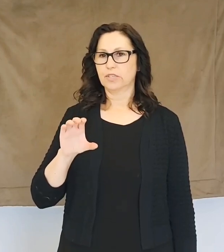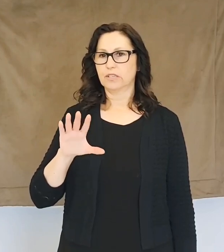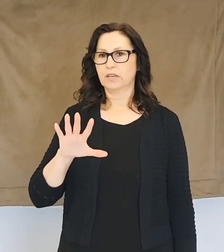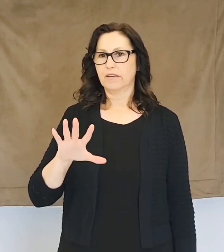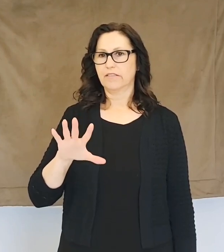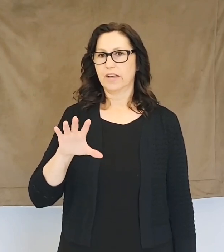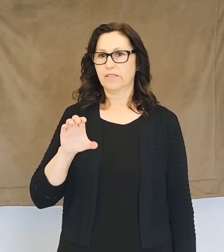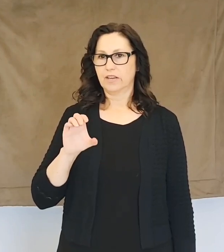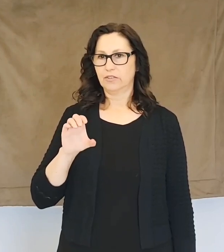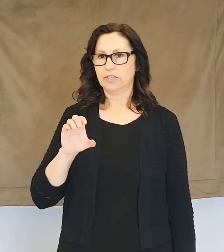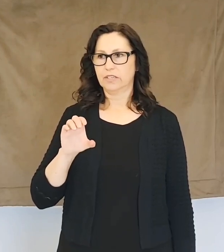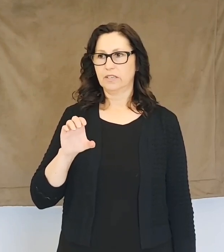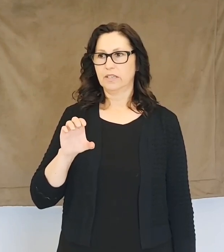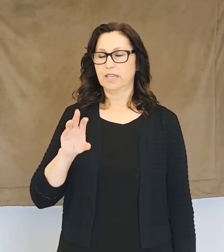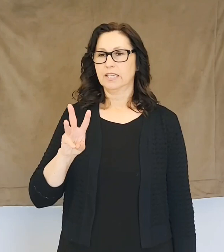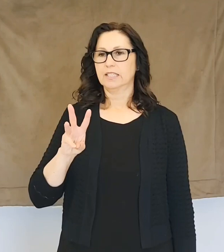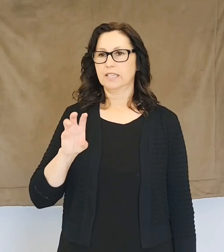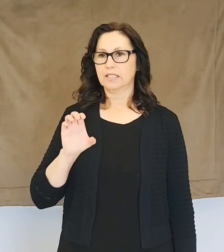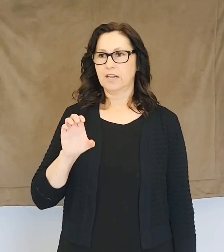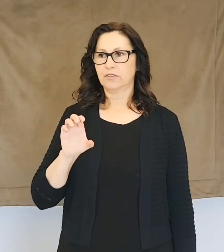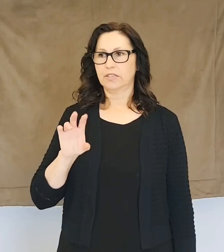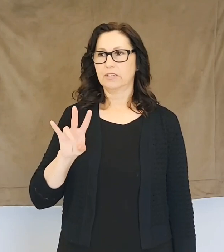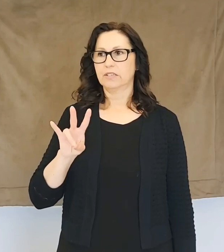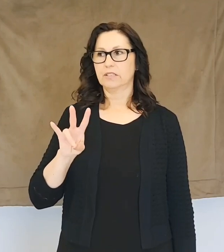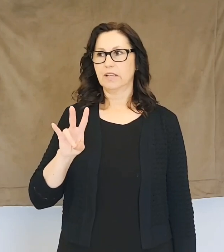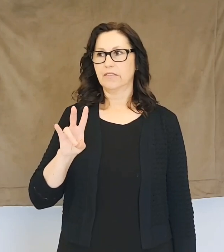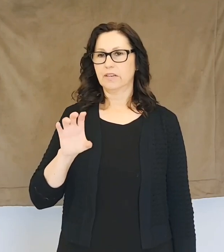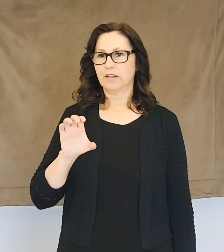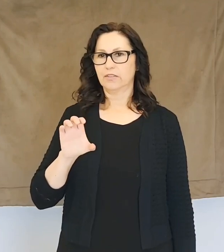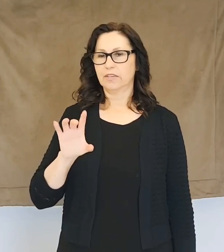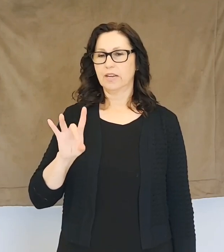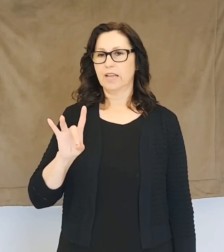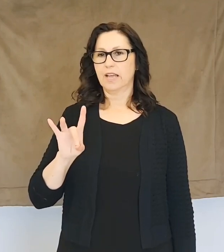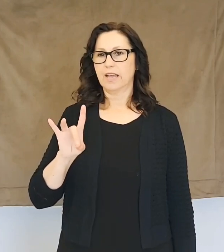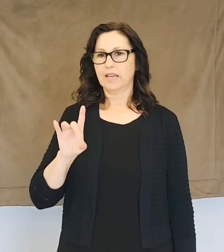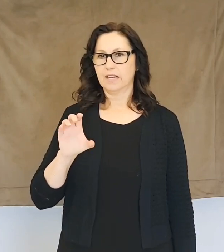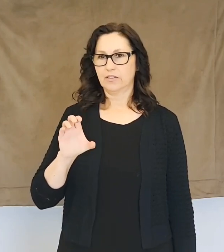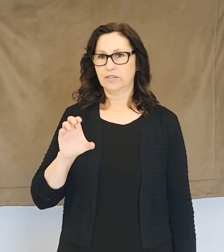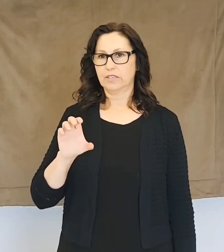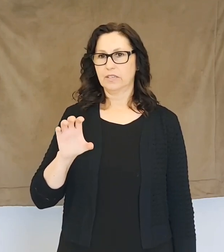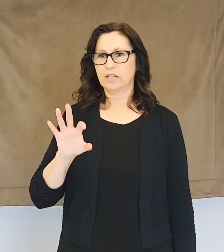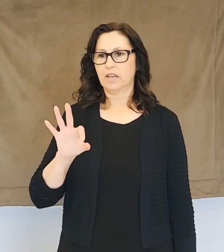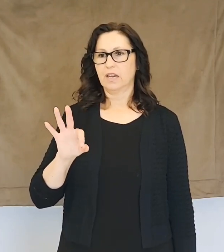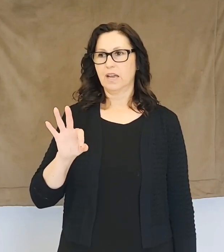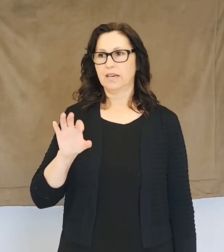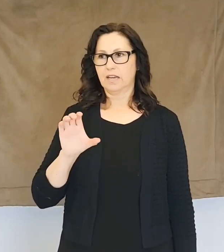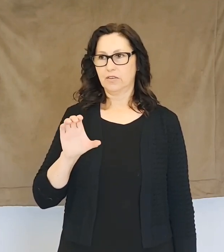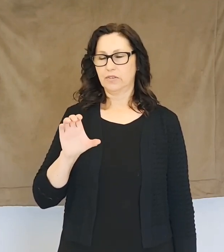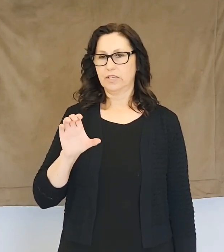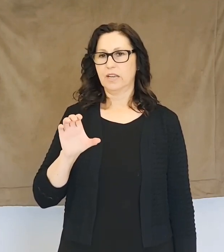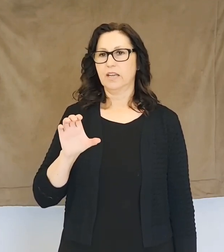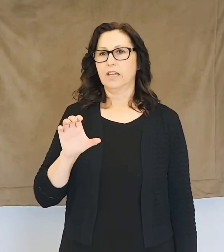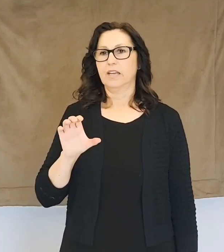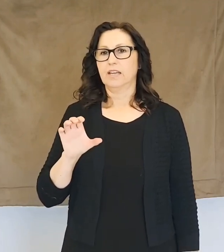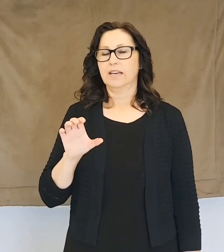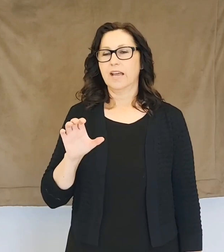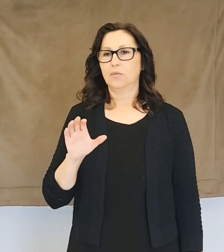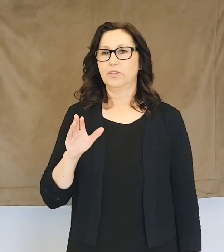closing. 500, 600, 700, 800, 900. Now, when